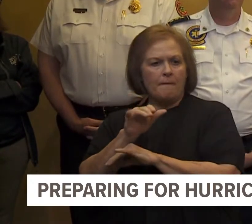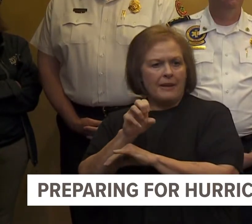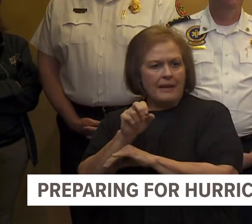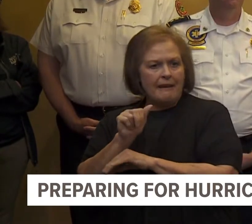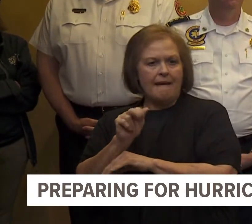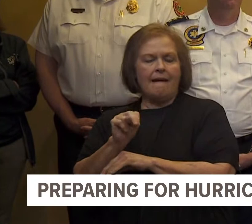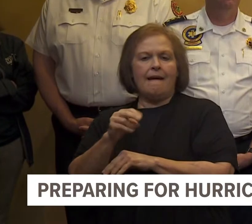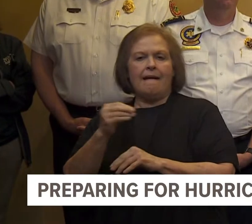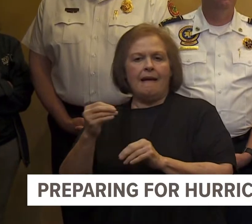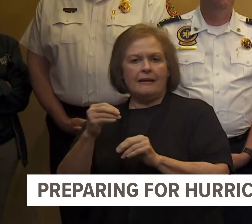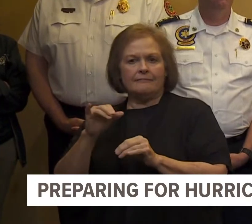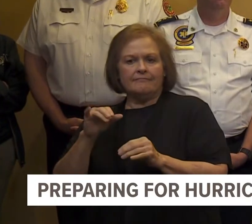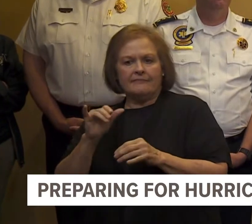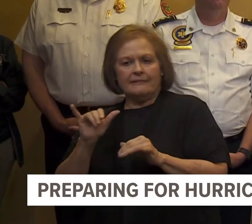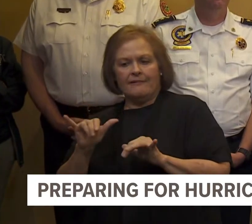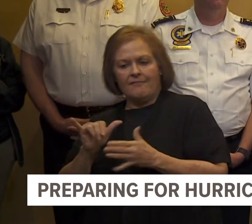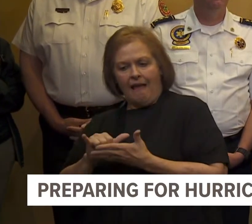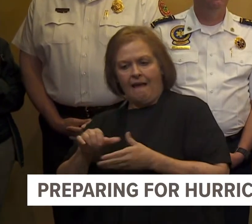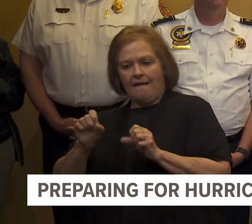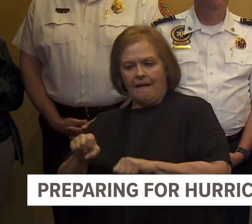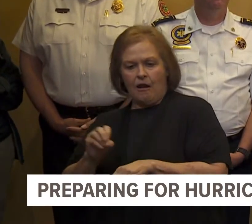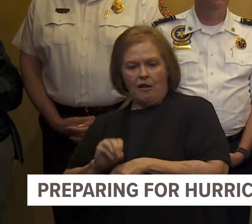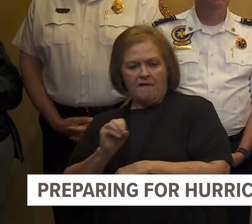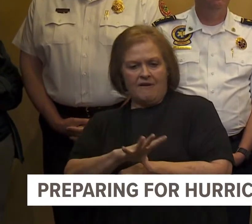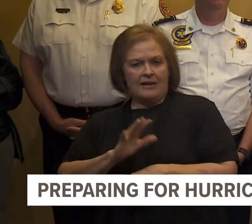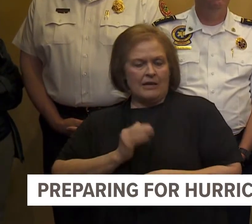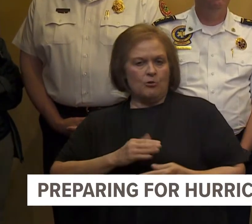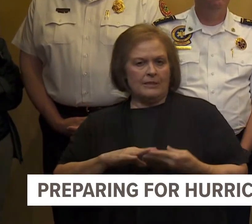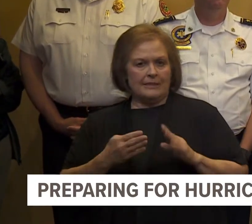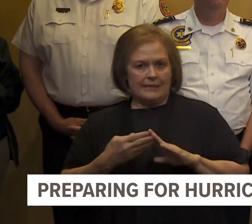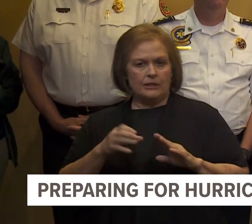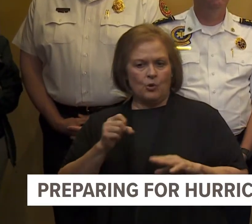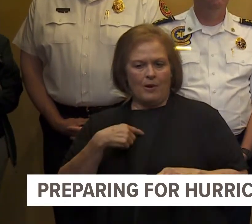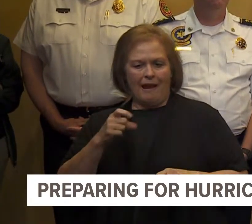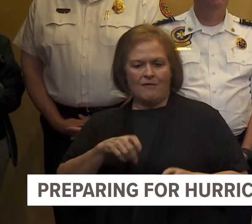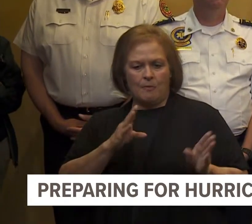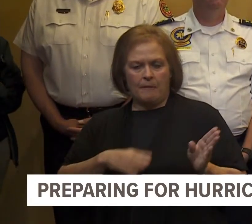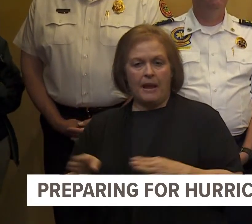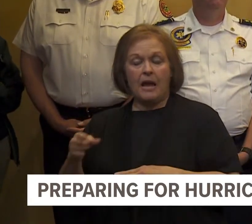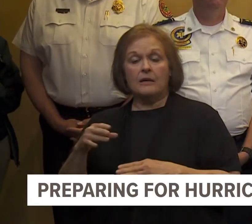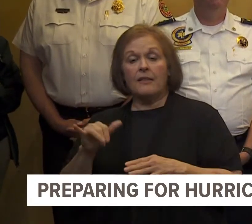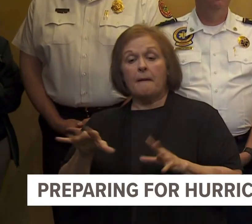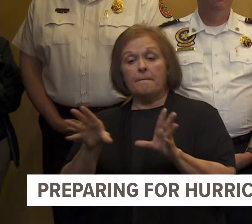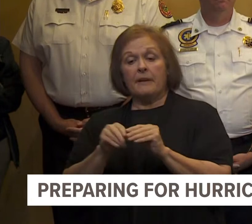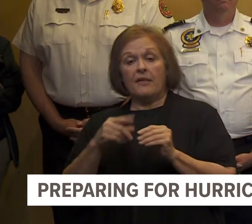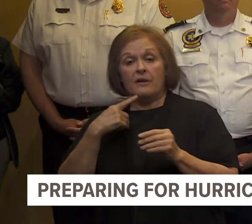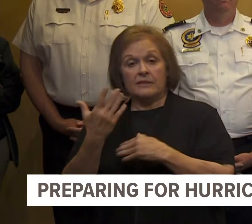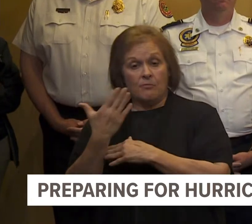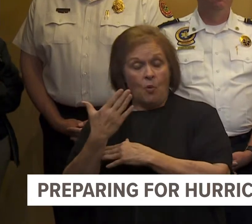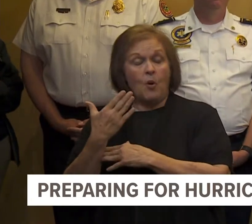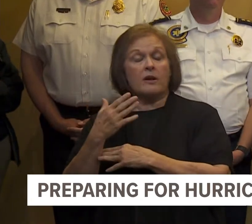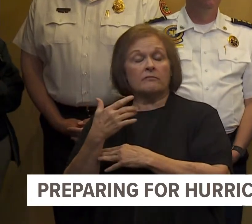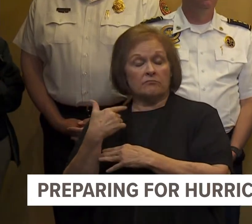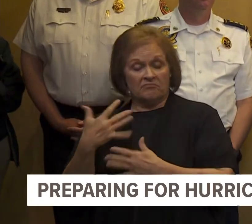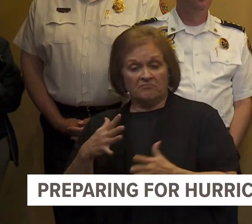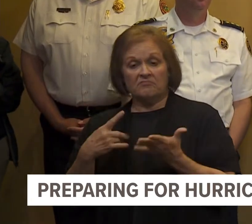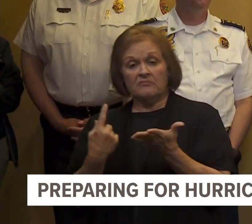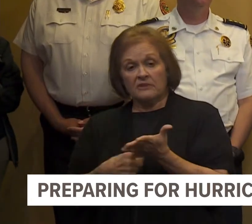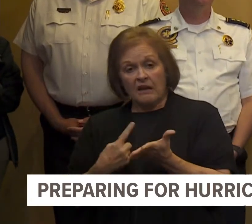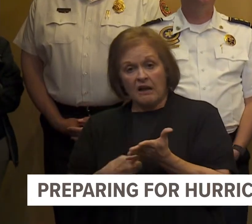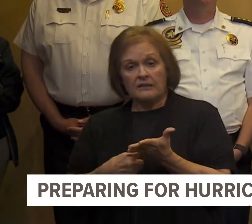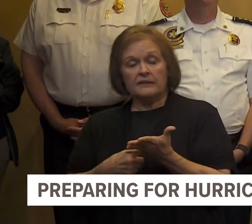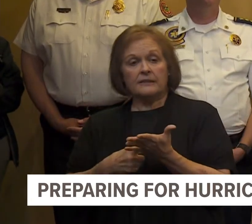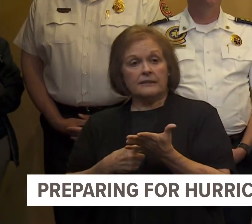and affect us as a city. So we need to be prepared. And I think that the briefing this morning accentuates that we